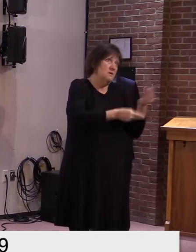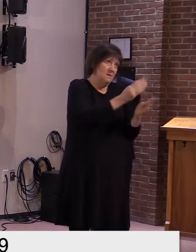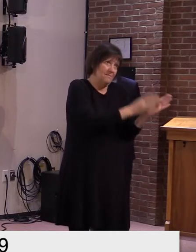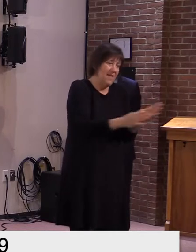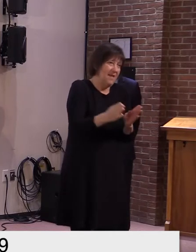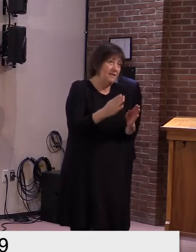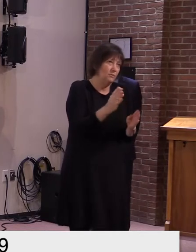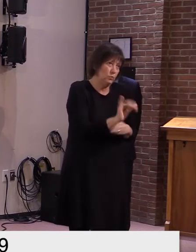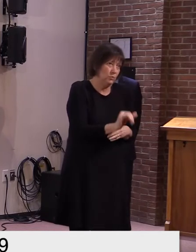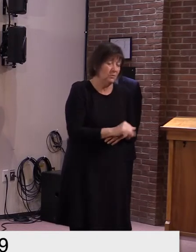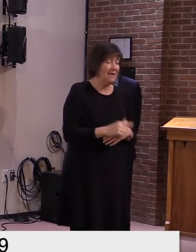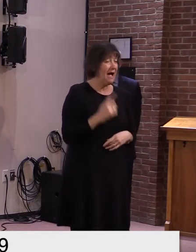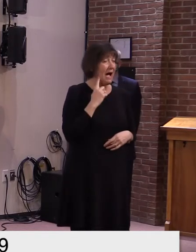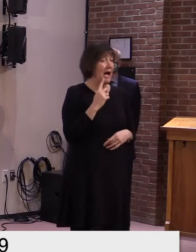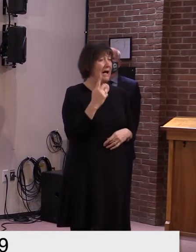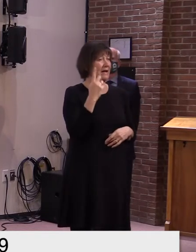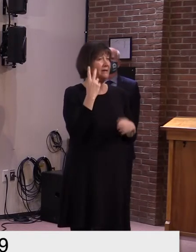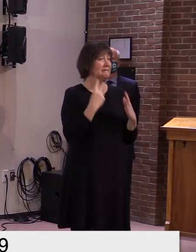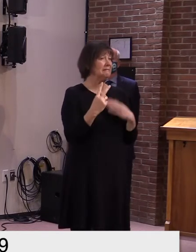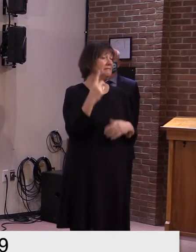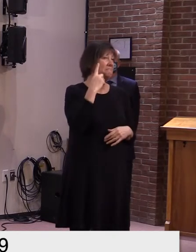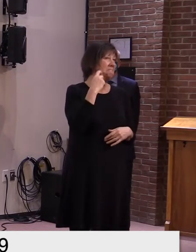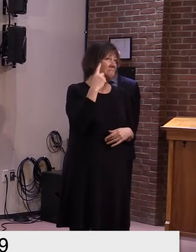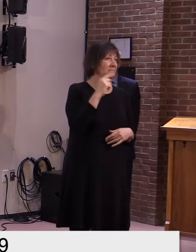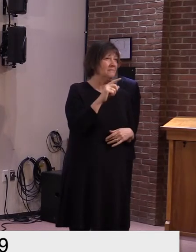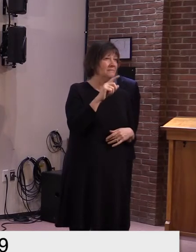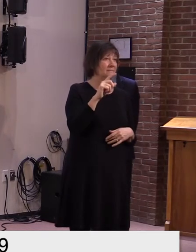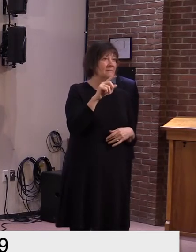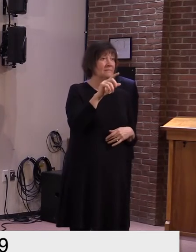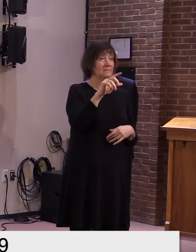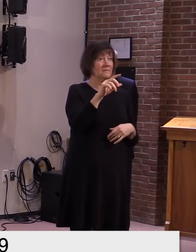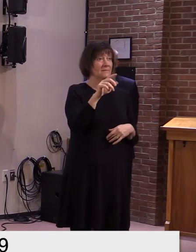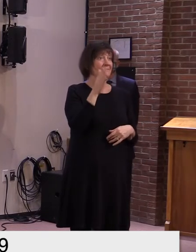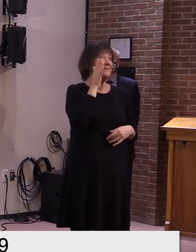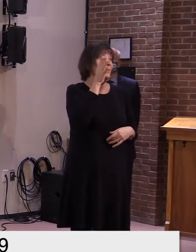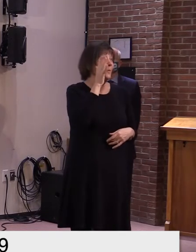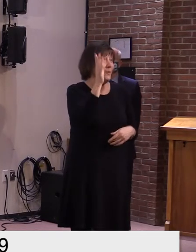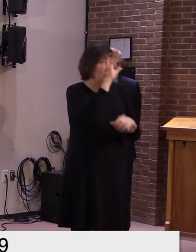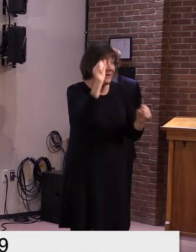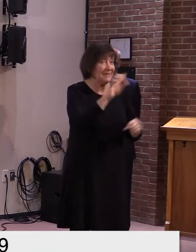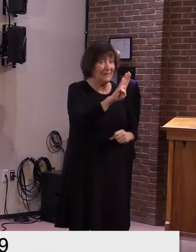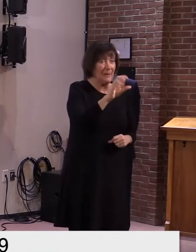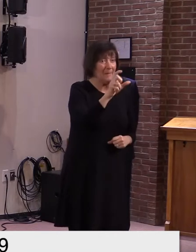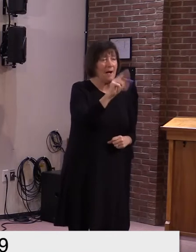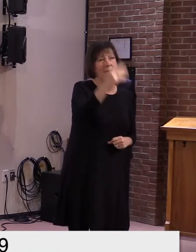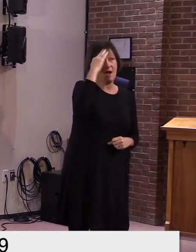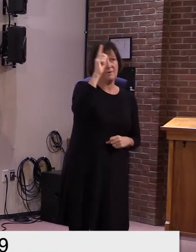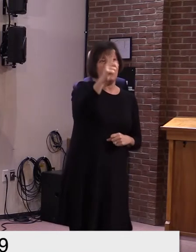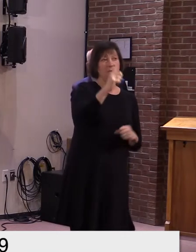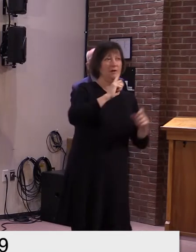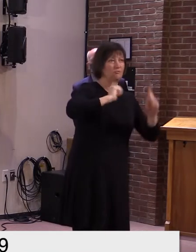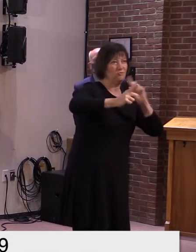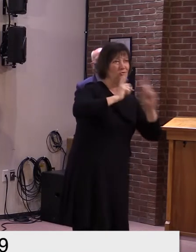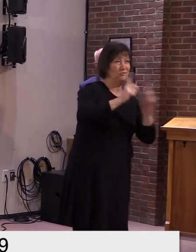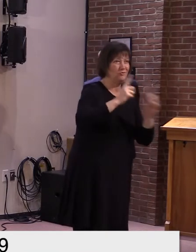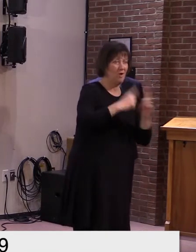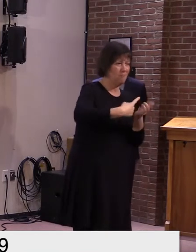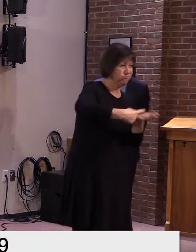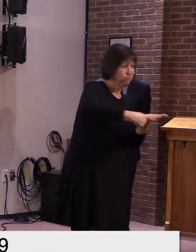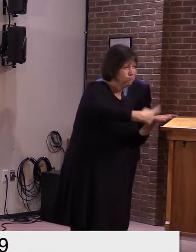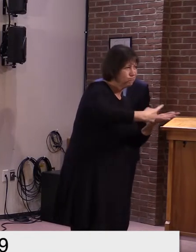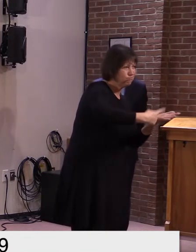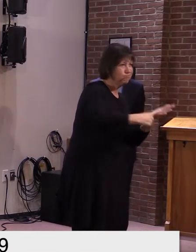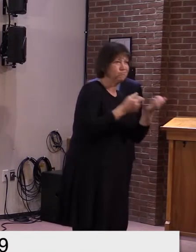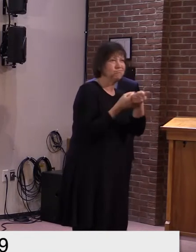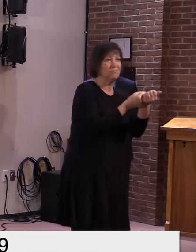about maybe more financial aid for the states. So we'll see what happens. But our budget will be balanced, and we'll deal with the